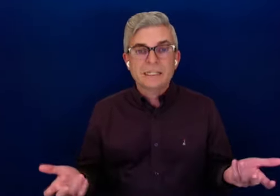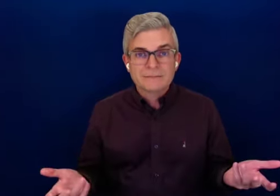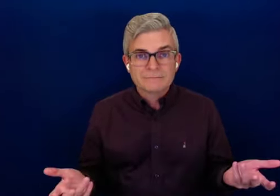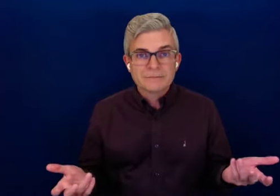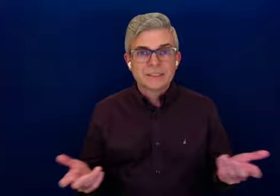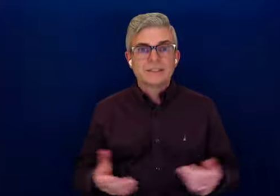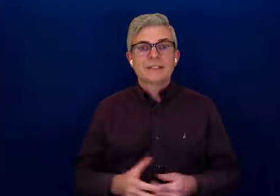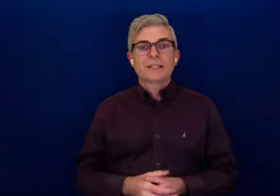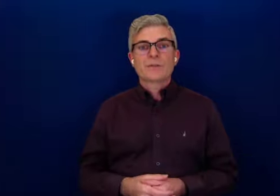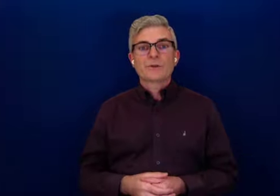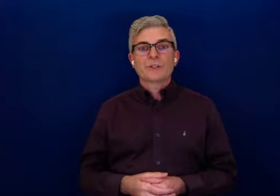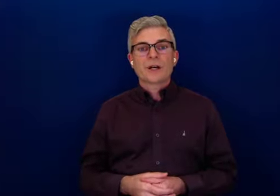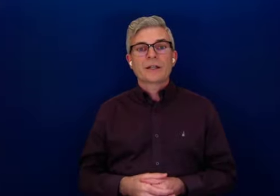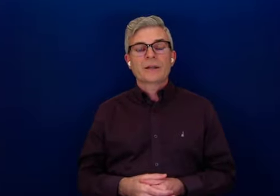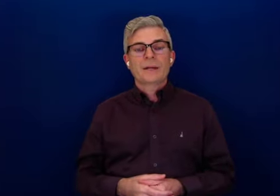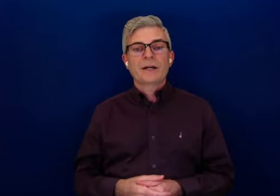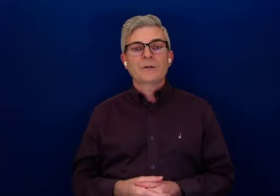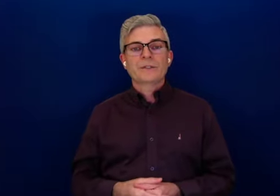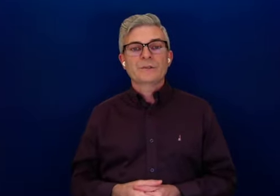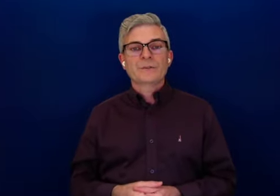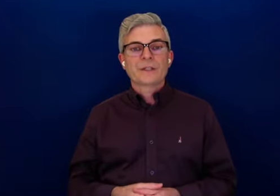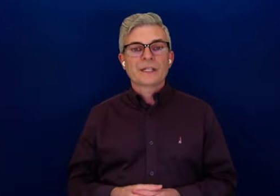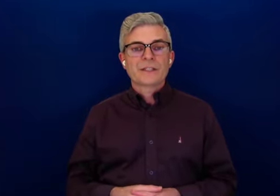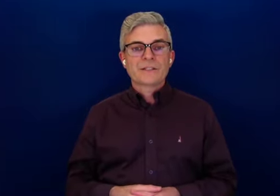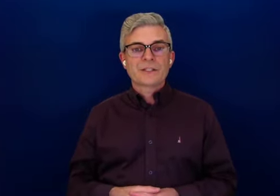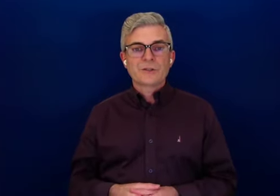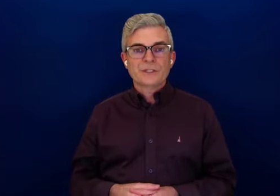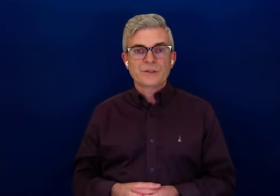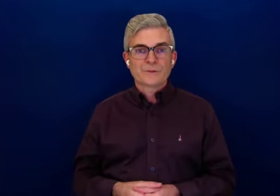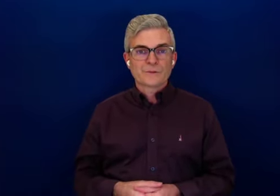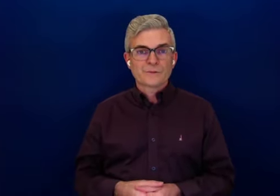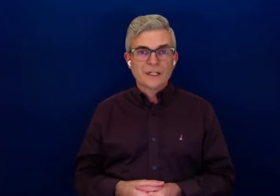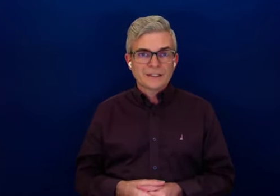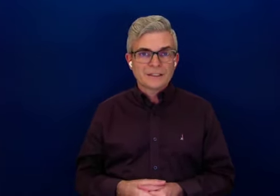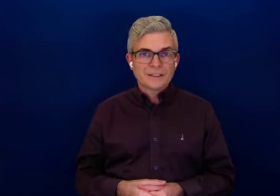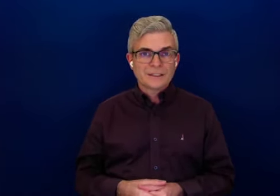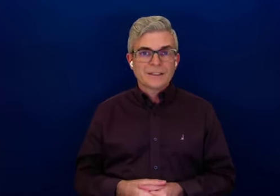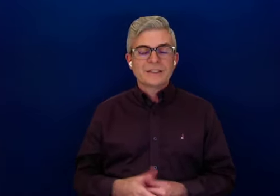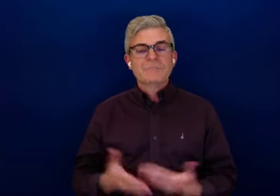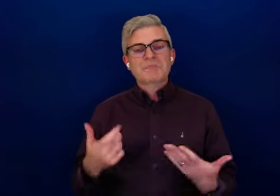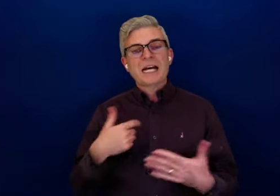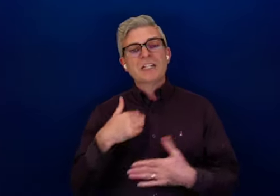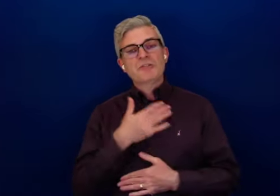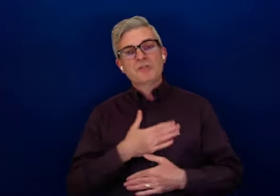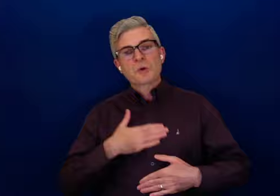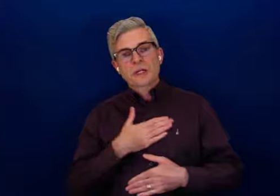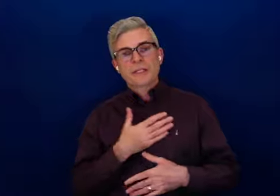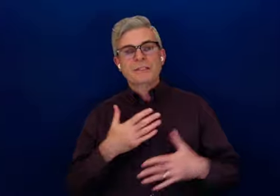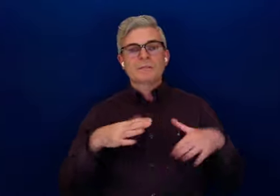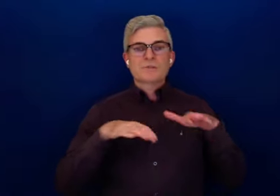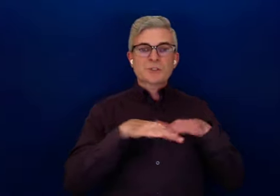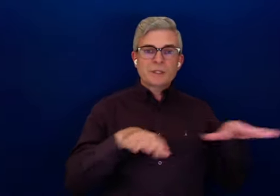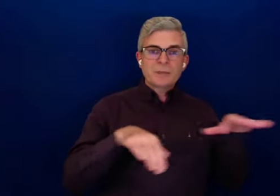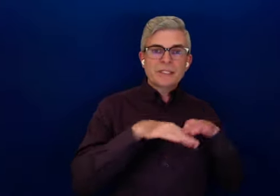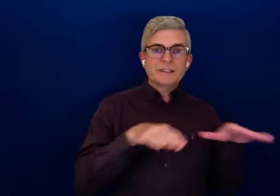activity. If you're talking about different things that you did for fun, I enjoy